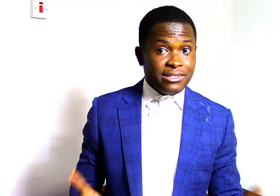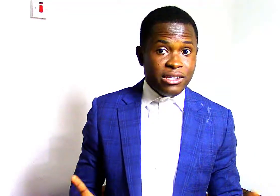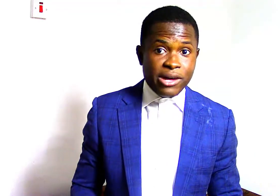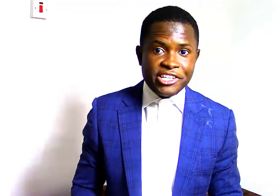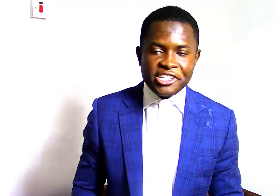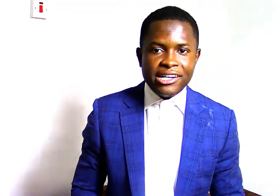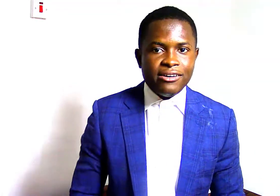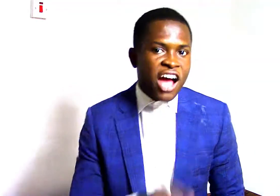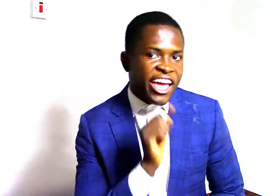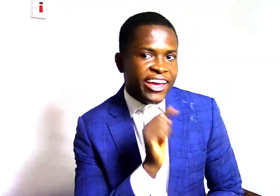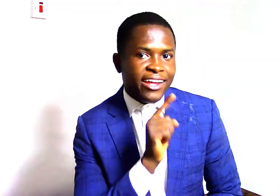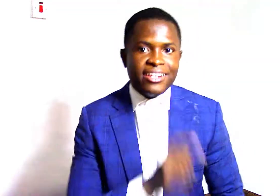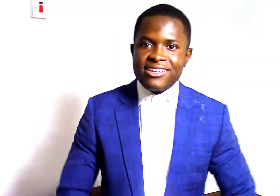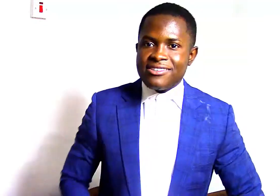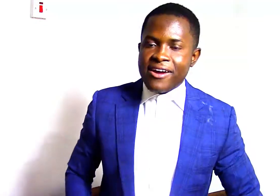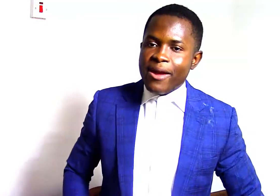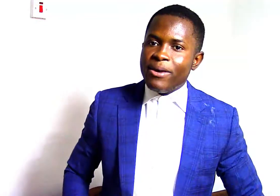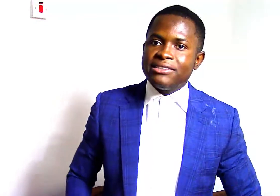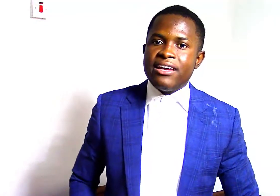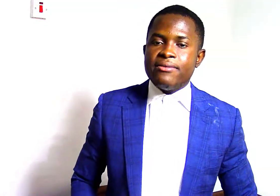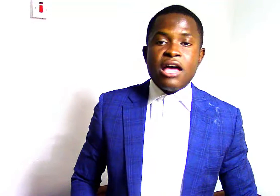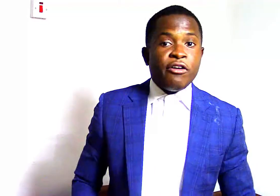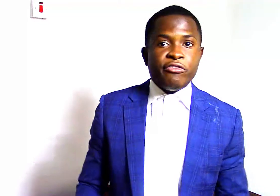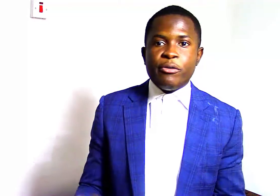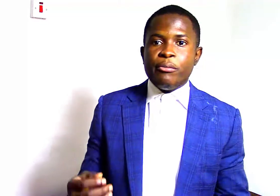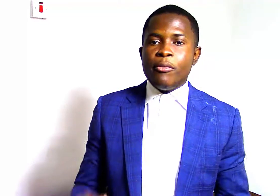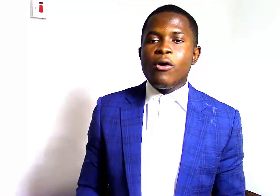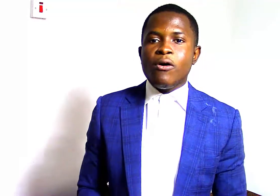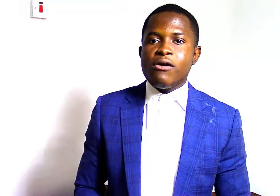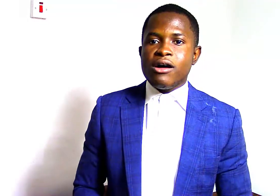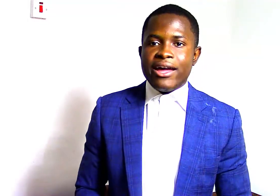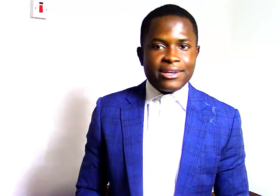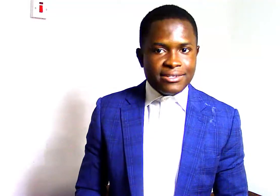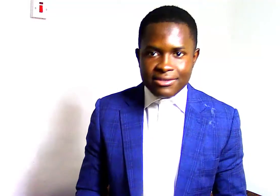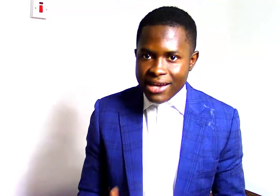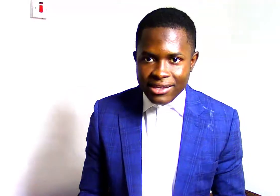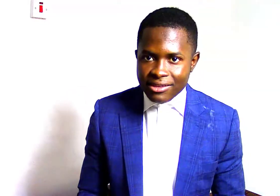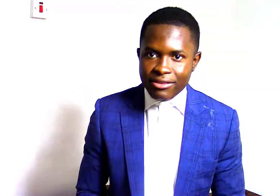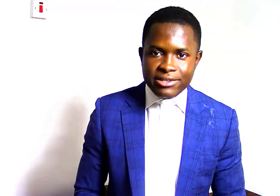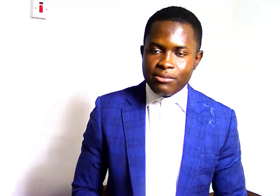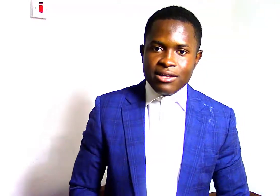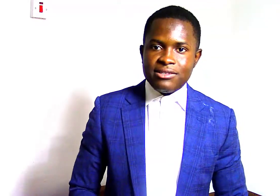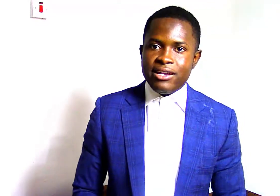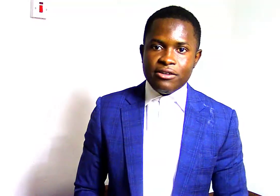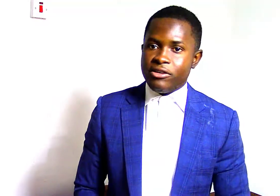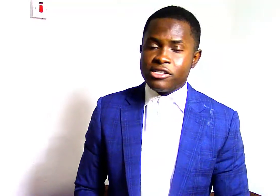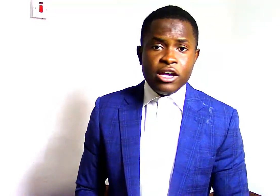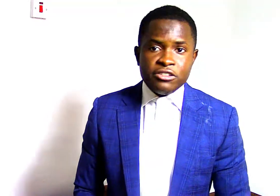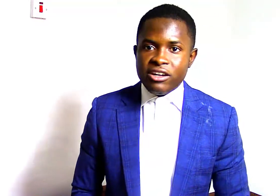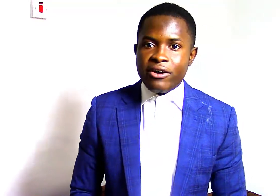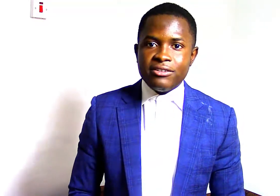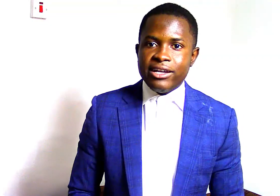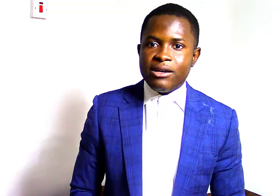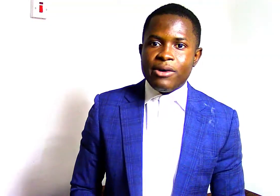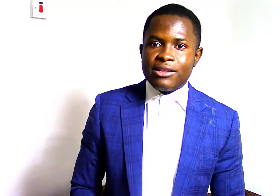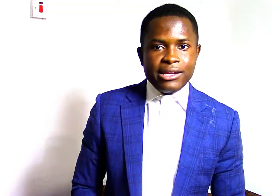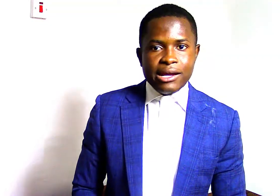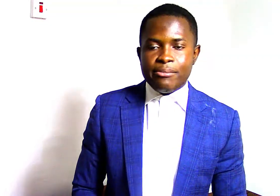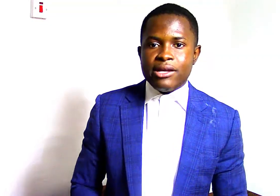my channel, hit the subscribe button for more exciting things about sign language. Today we're going to learn about the numbers.